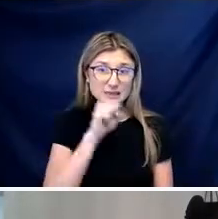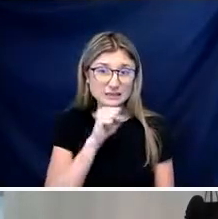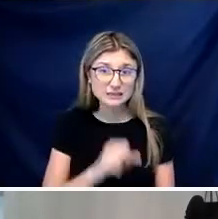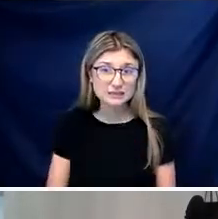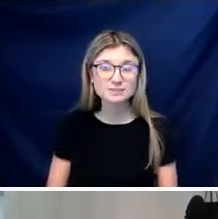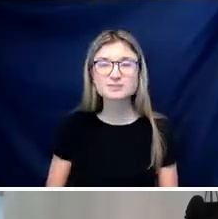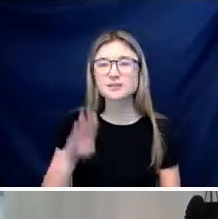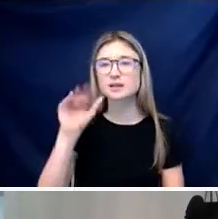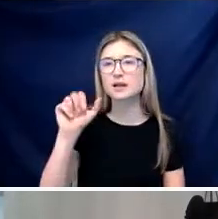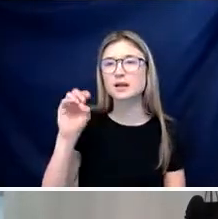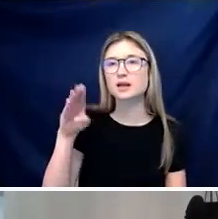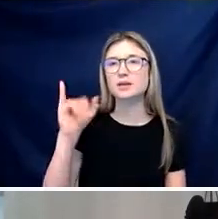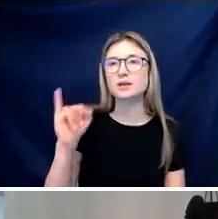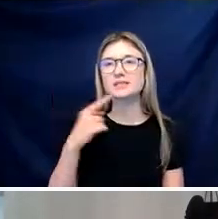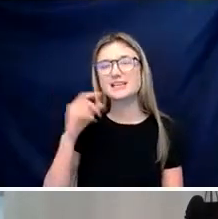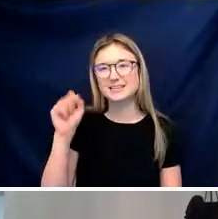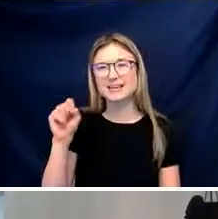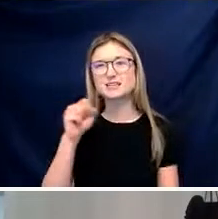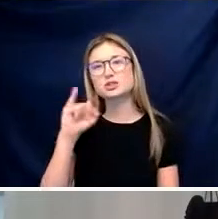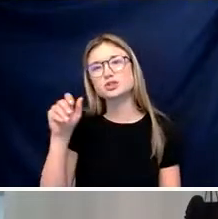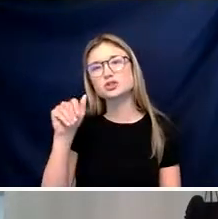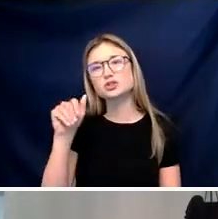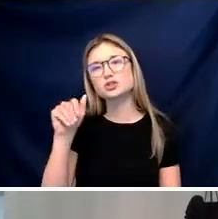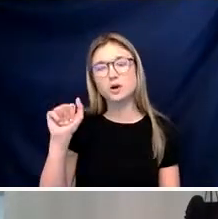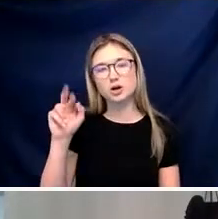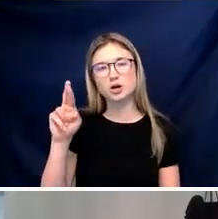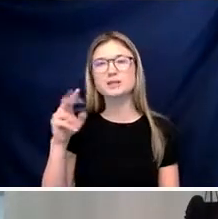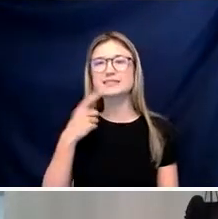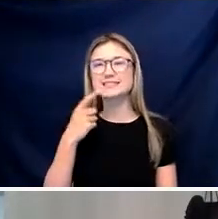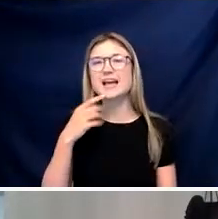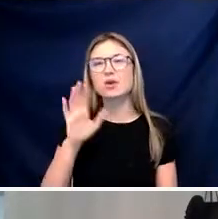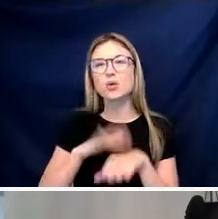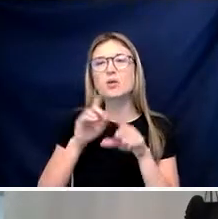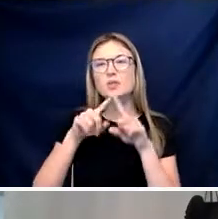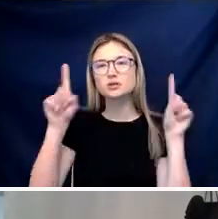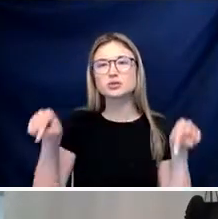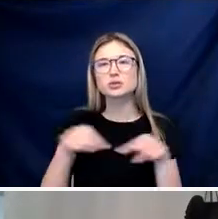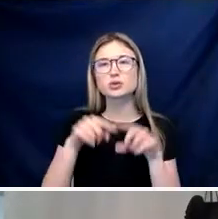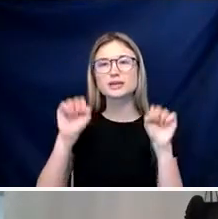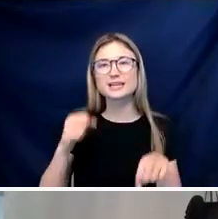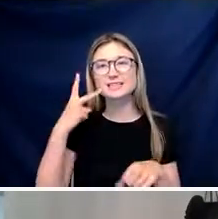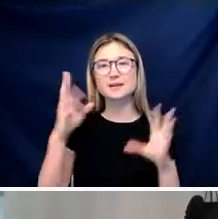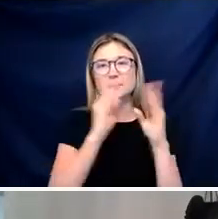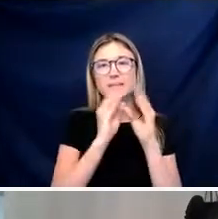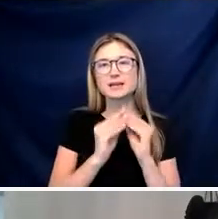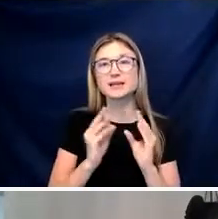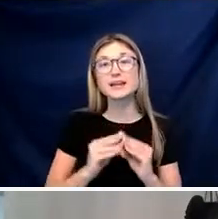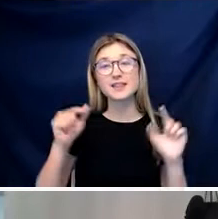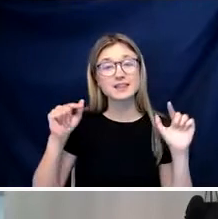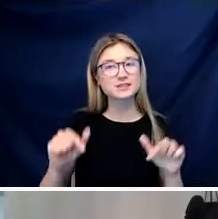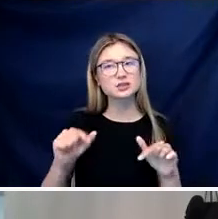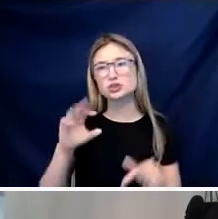Yeah, so as Jamar said, on the screen, you can see all of the sessions. Like, it's just a draft and it is sorted